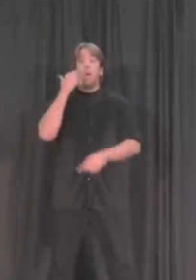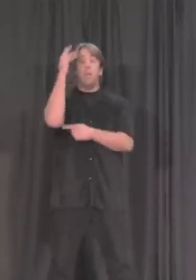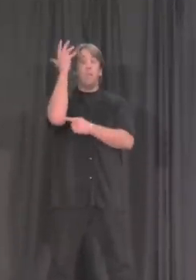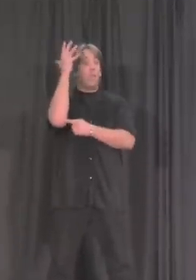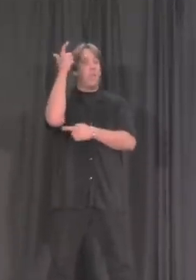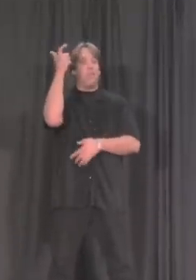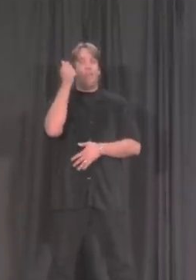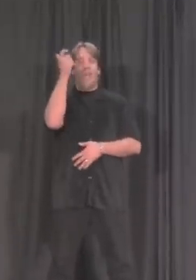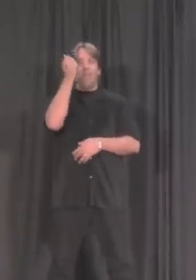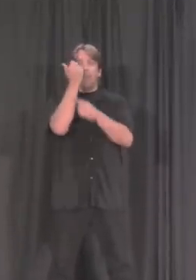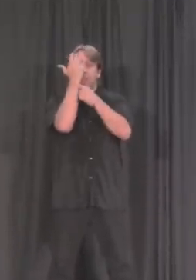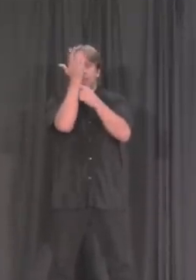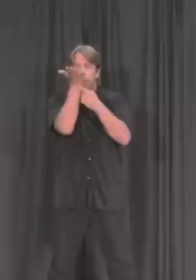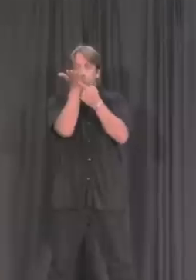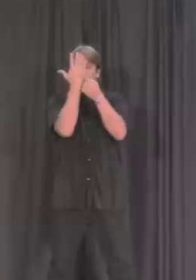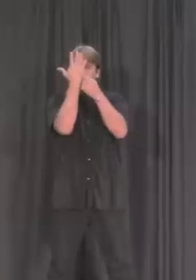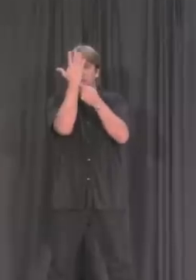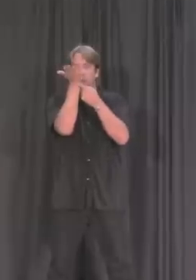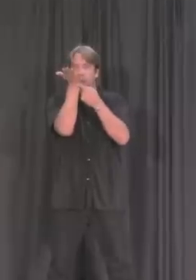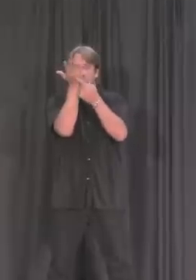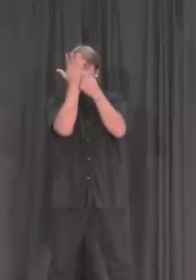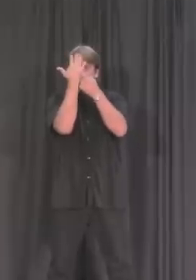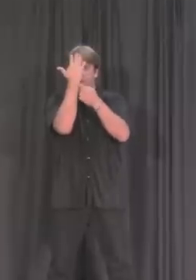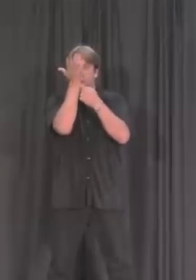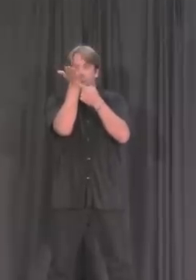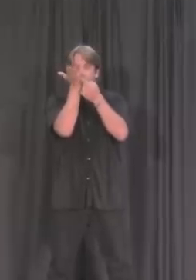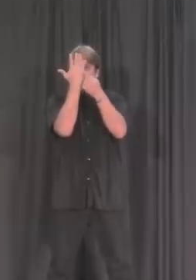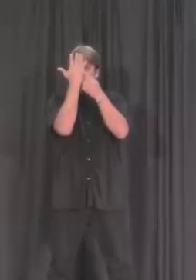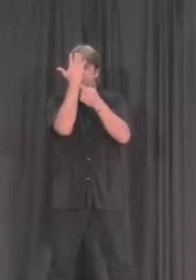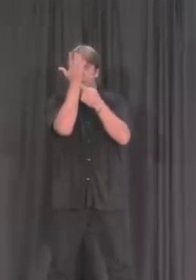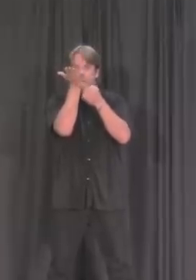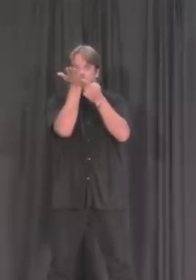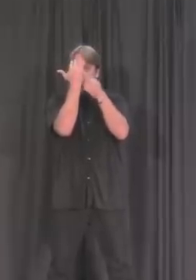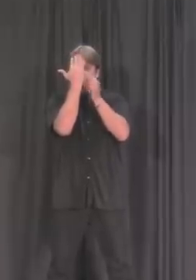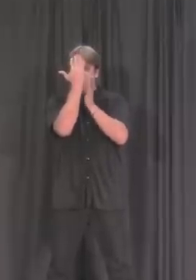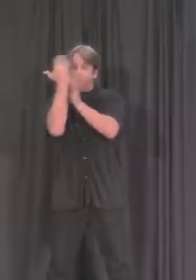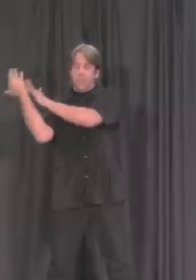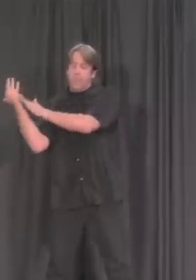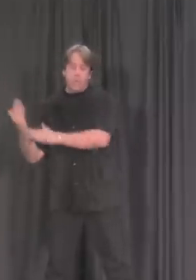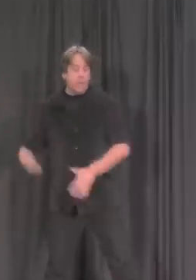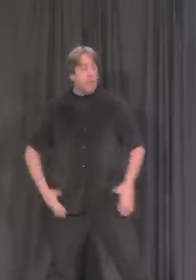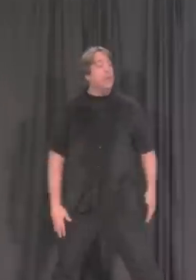off. Our little tiny SSI tree looked like this. Charlie Brown tree.